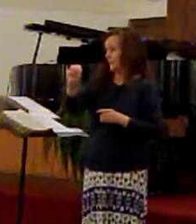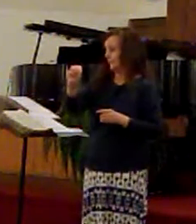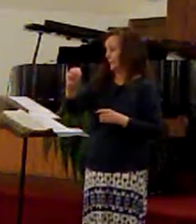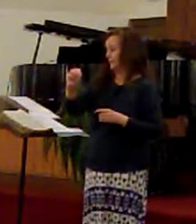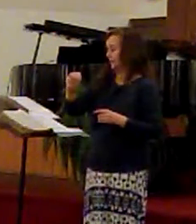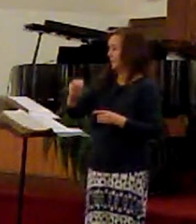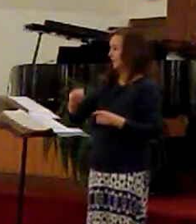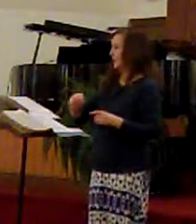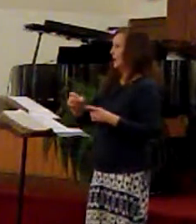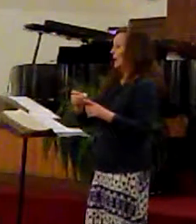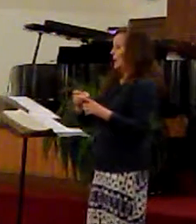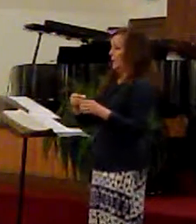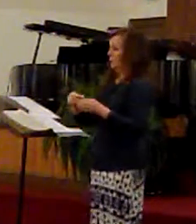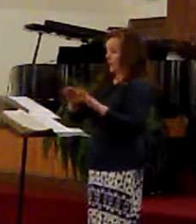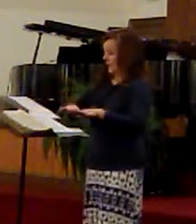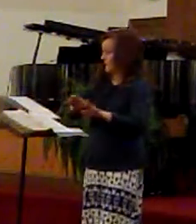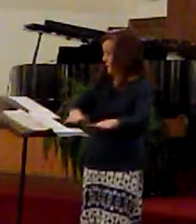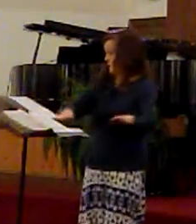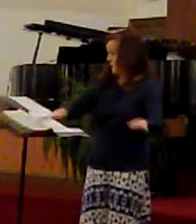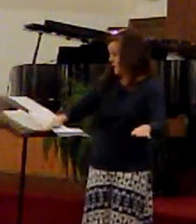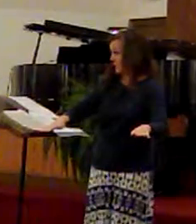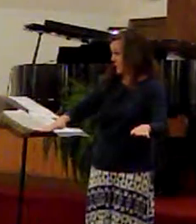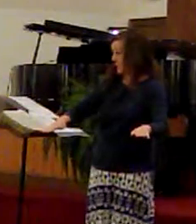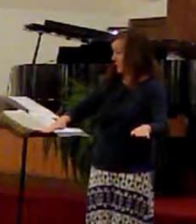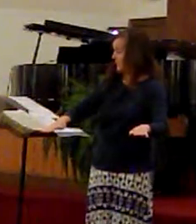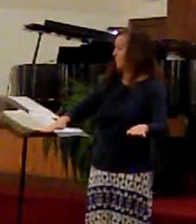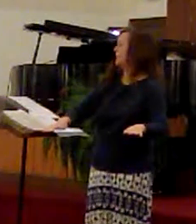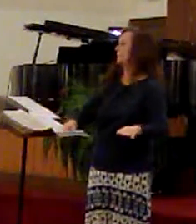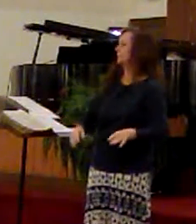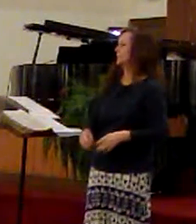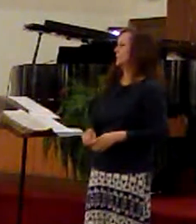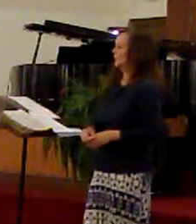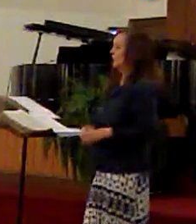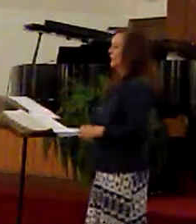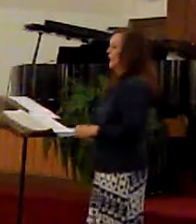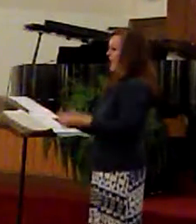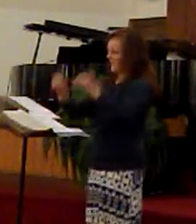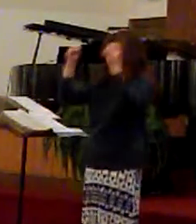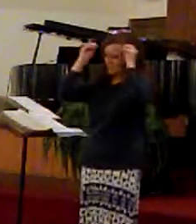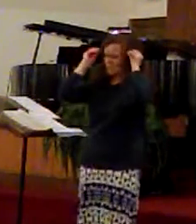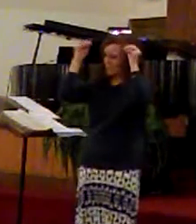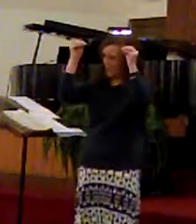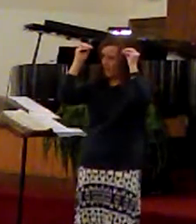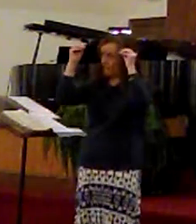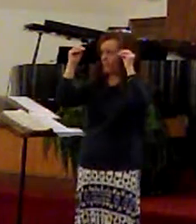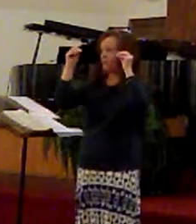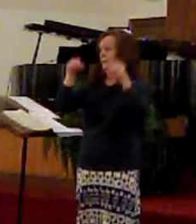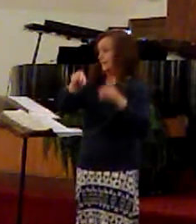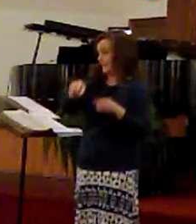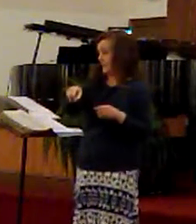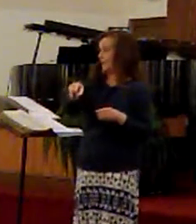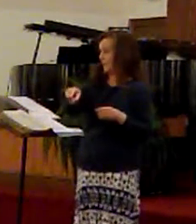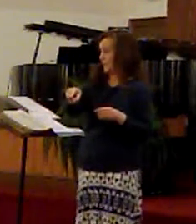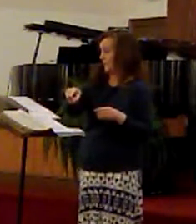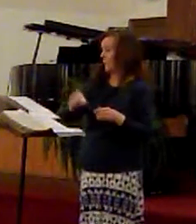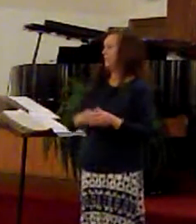took him from a child, from a young man, to a flourishing, if you will, follower of